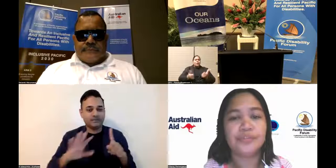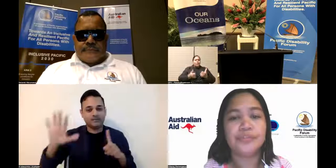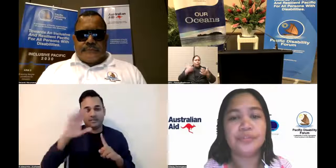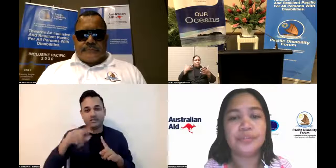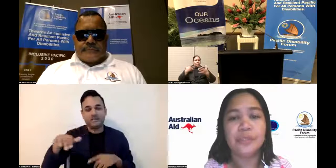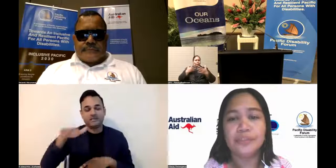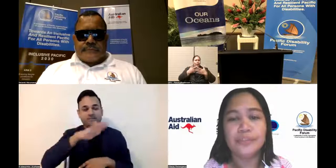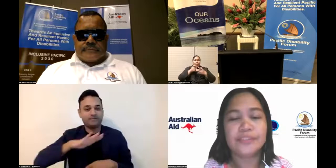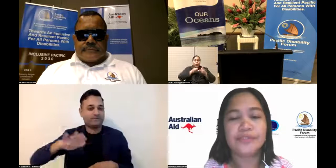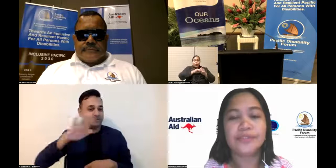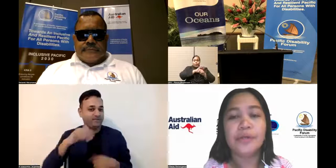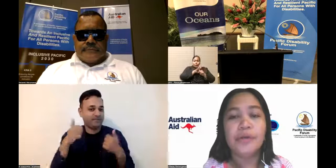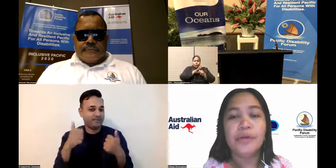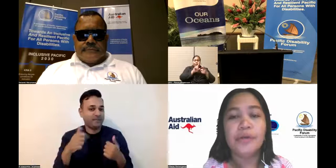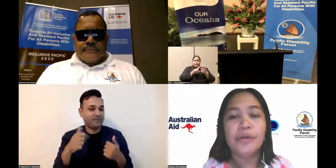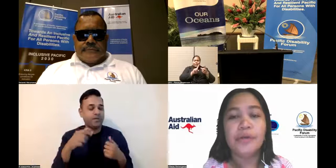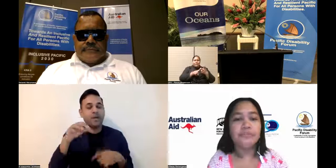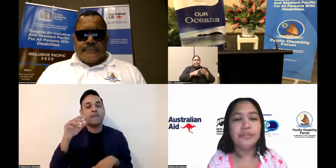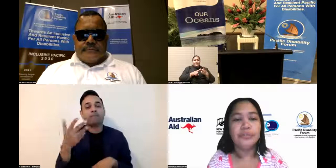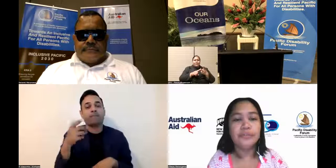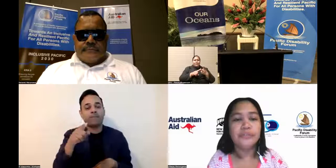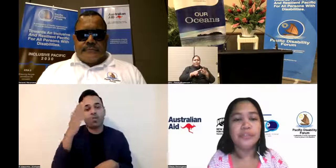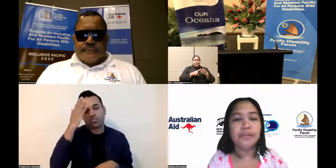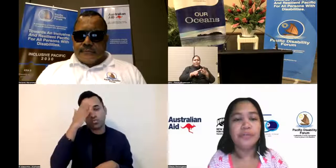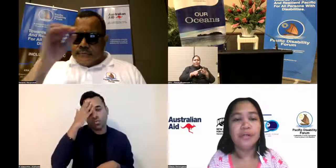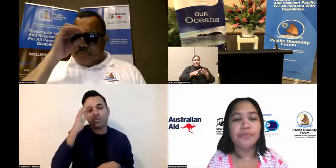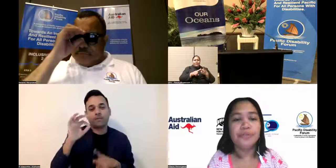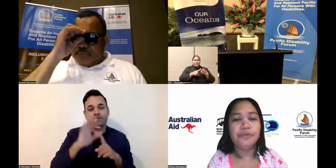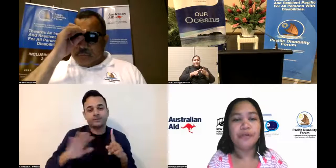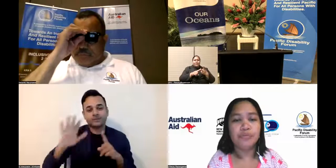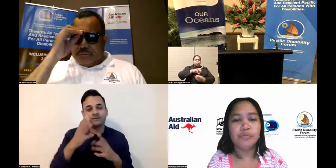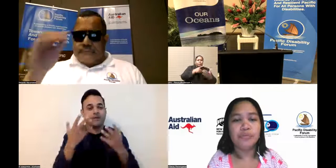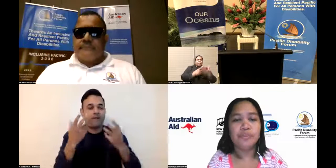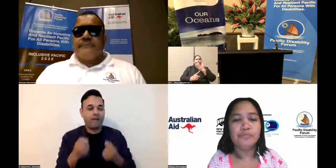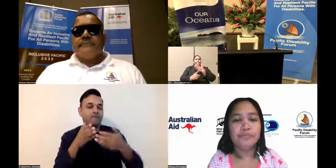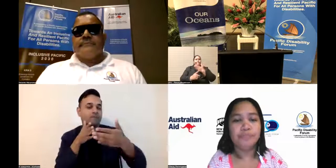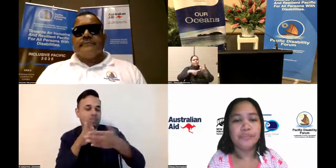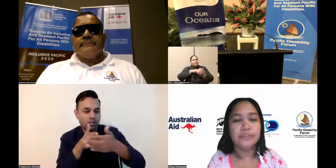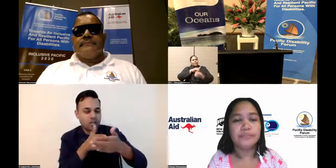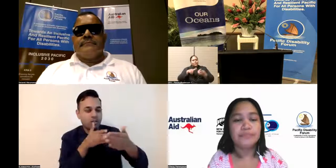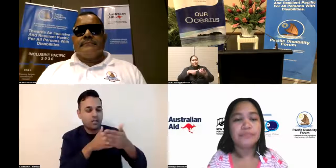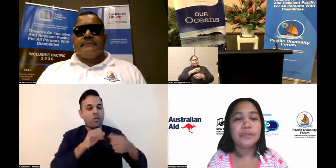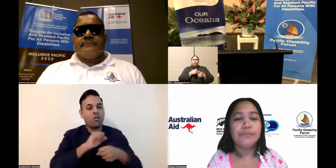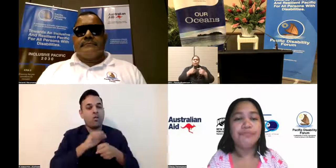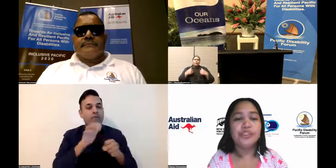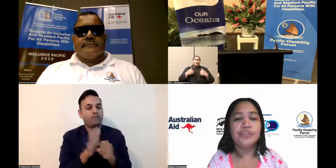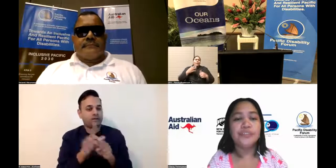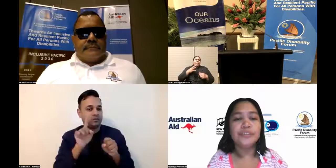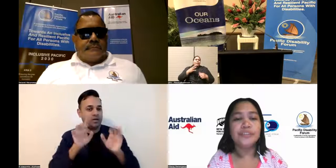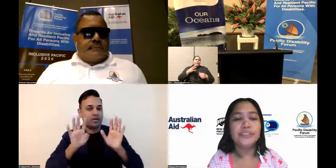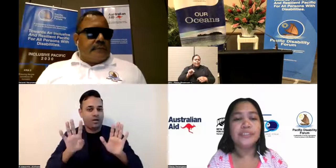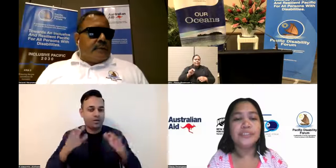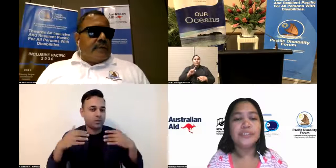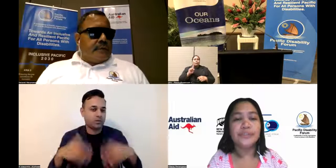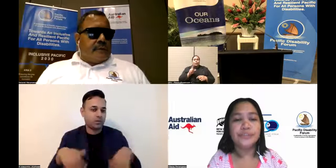natural disasters, reiterating the need for an inclusive and collaborative approach to development. The future